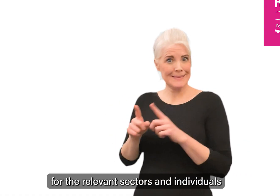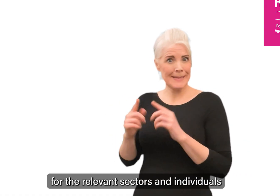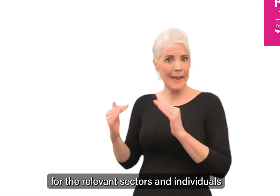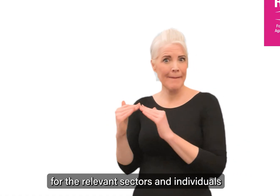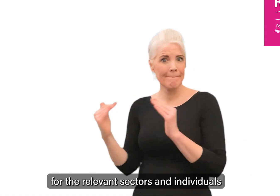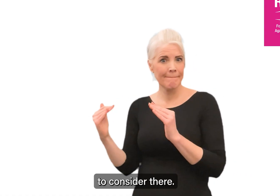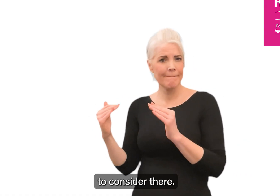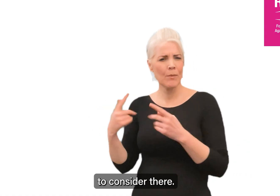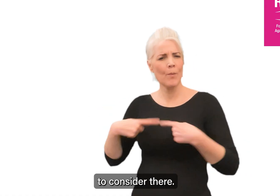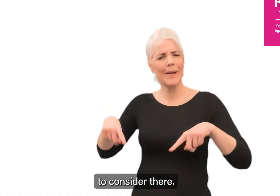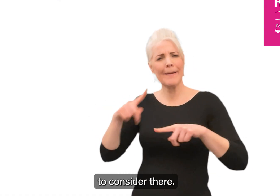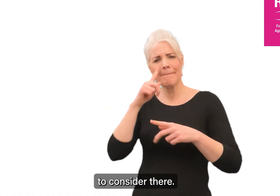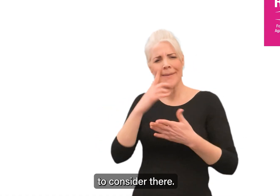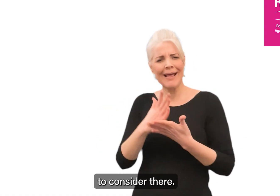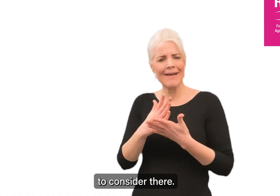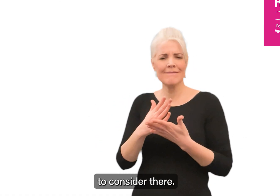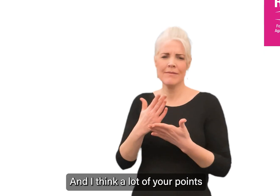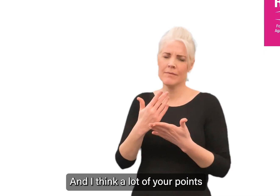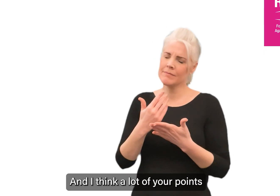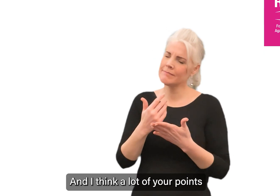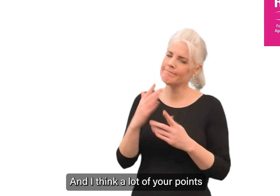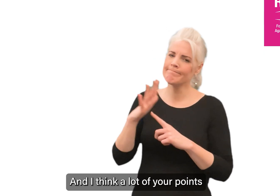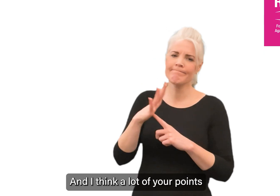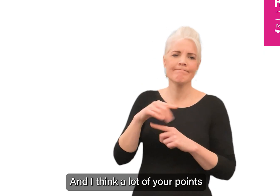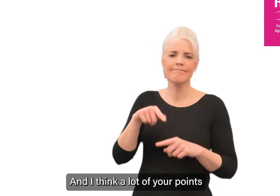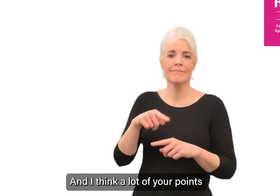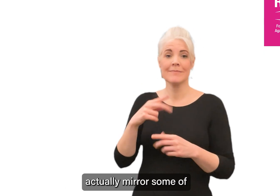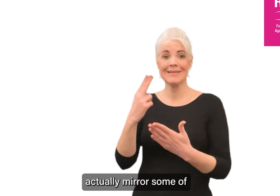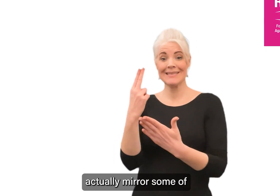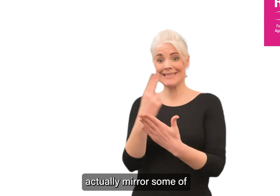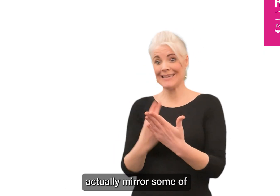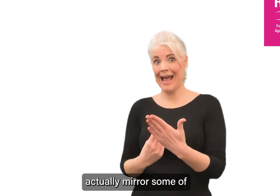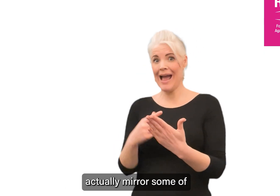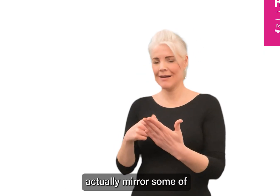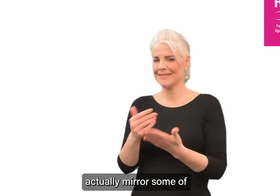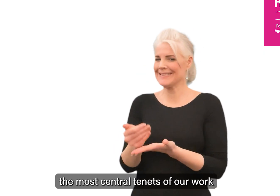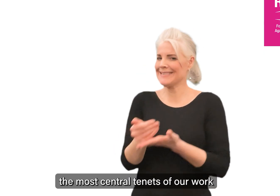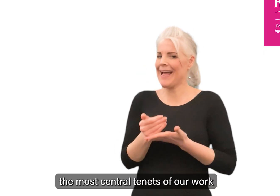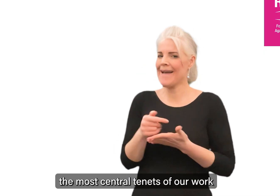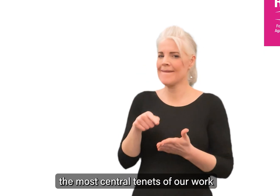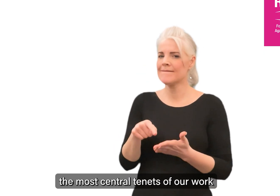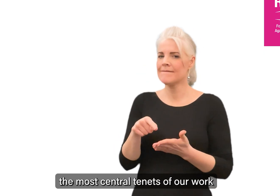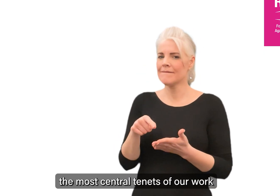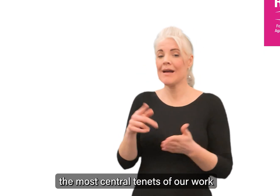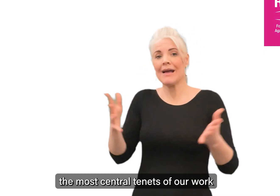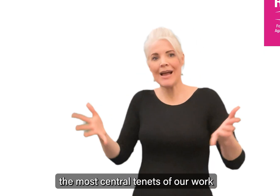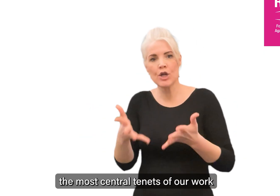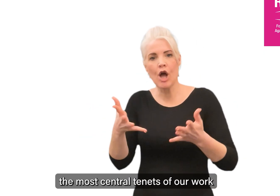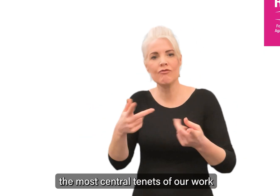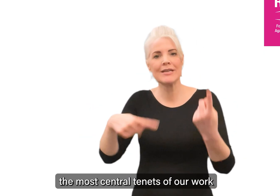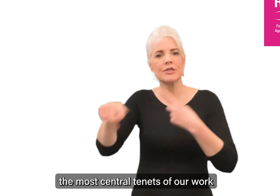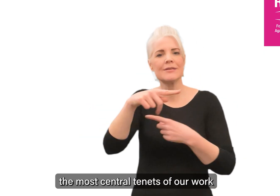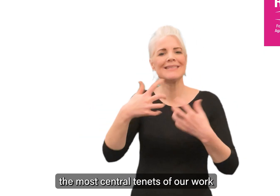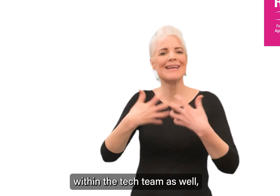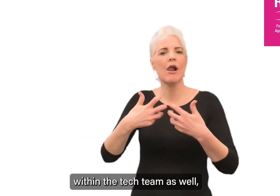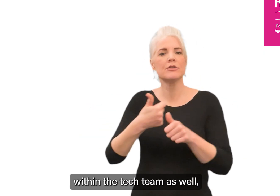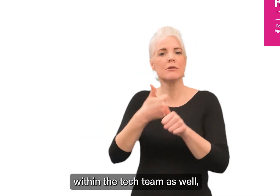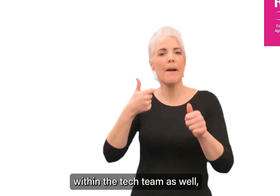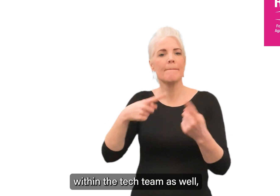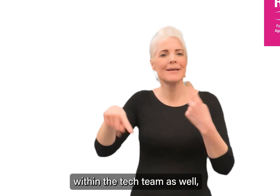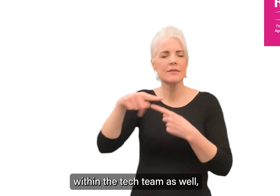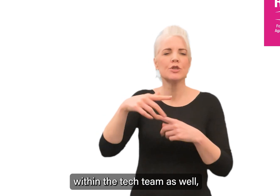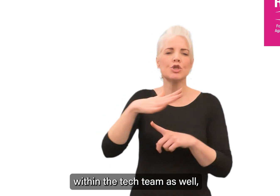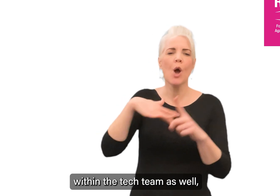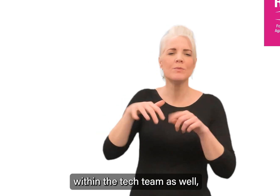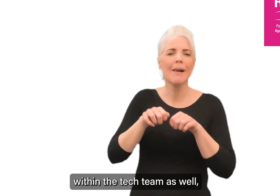sectors and individuals to consider there. And I think a lot of your points actually mirror some of the most central tenets of our work within